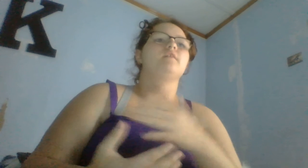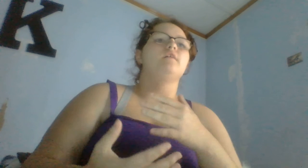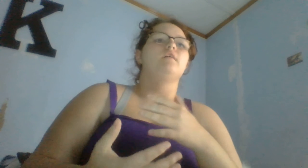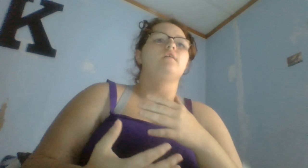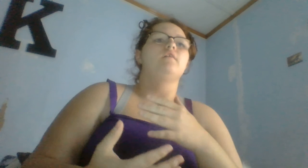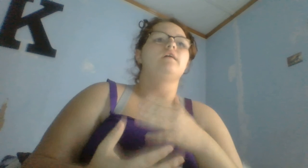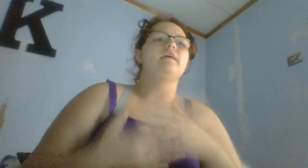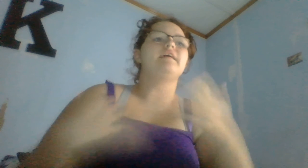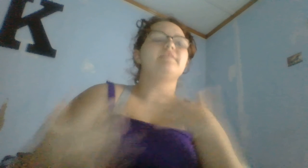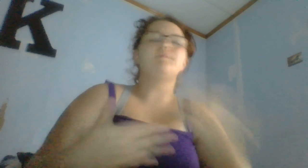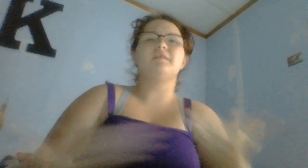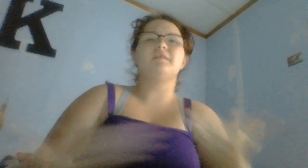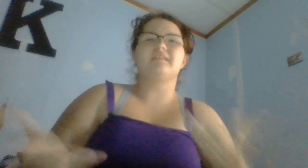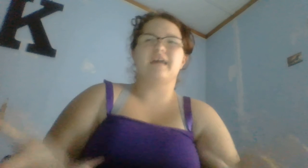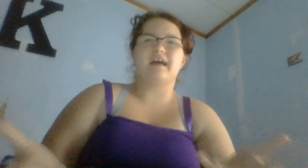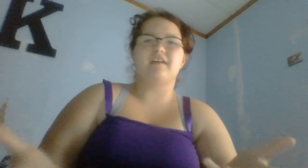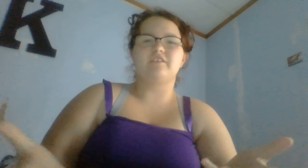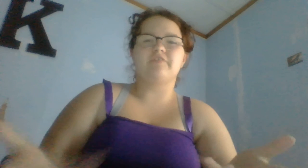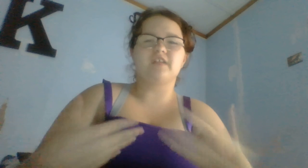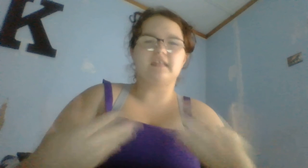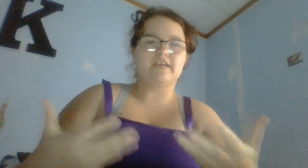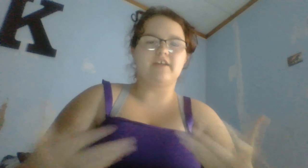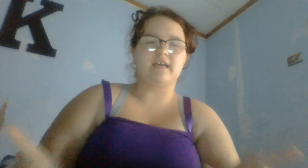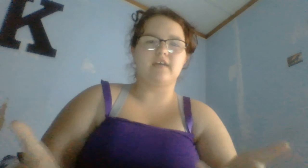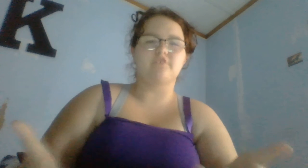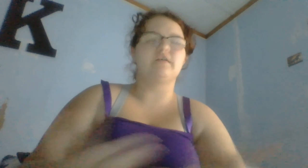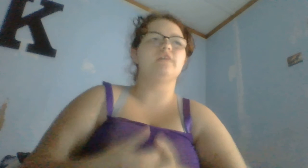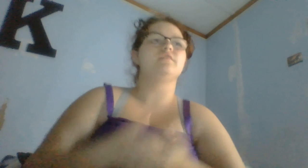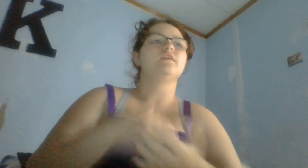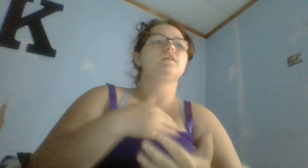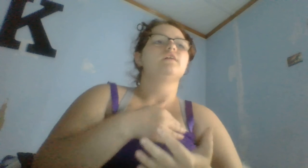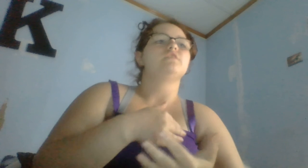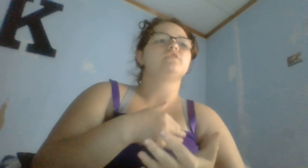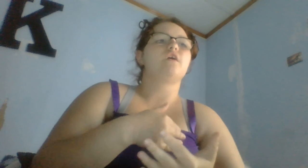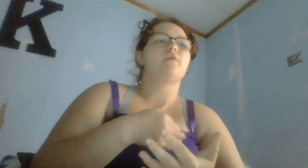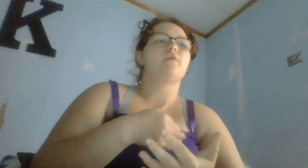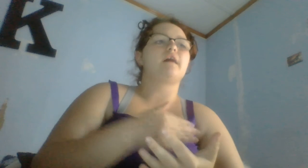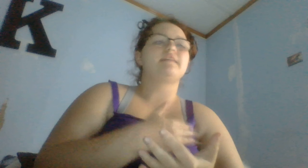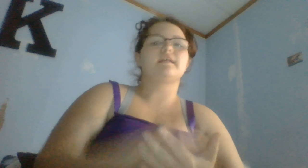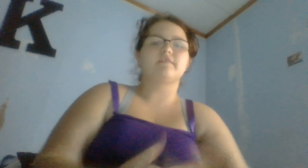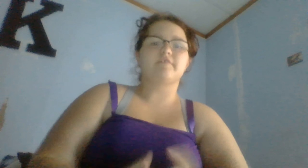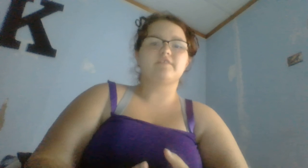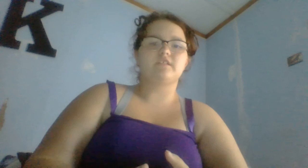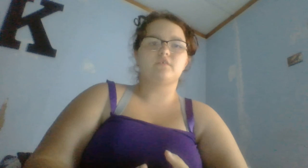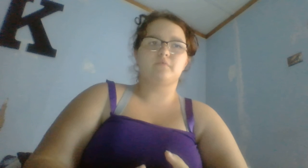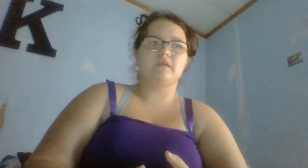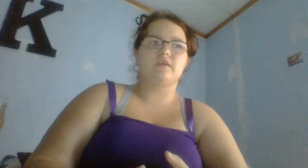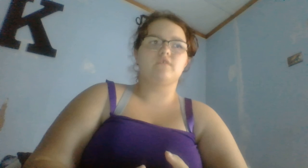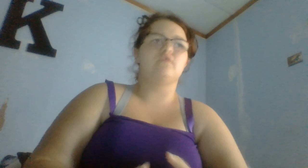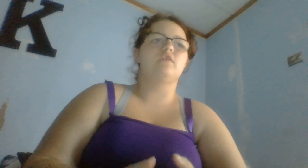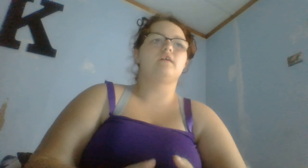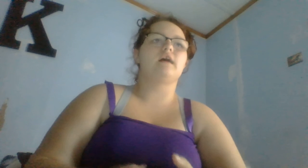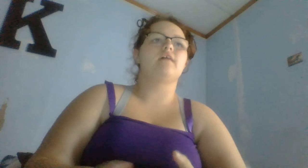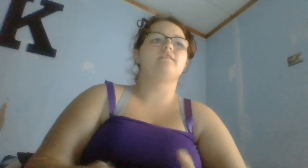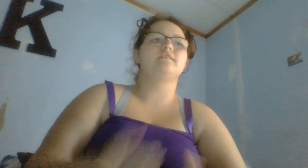um even with cash if you like carry cash around so at the end of every single week or at